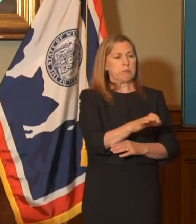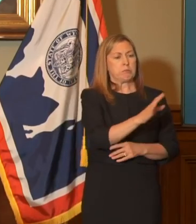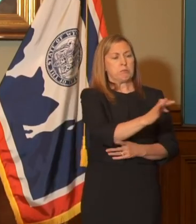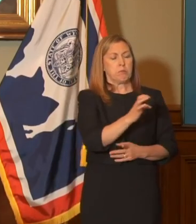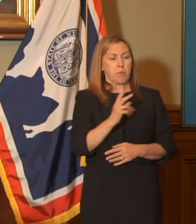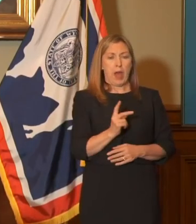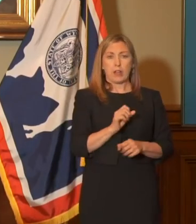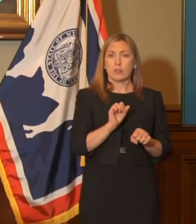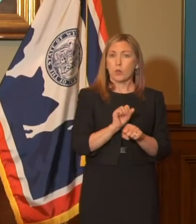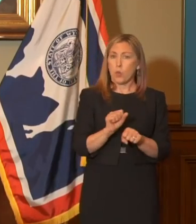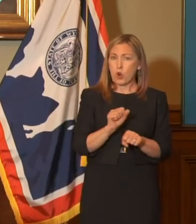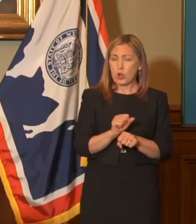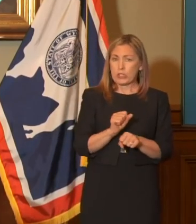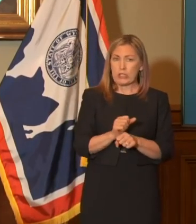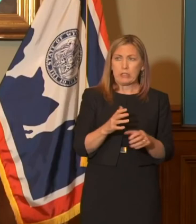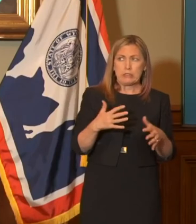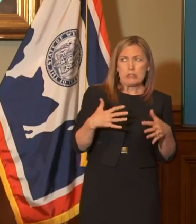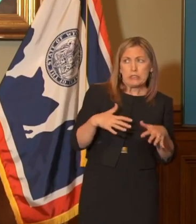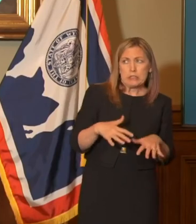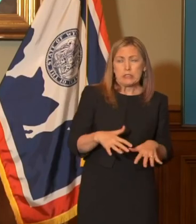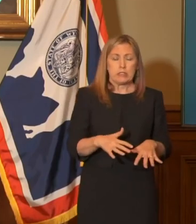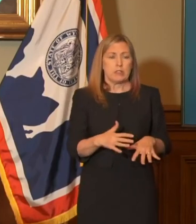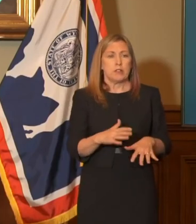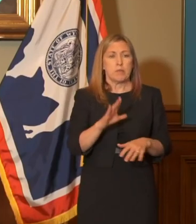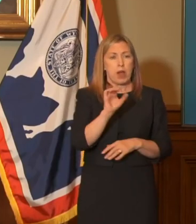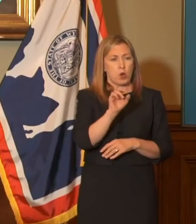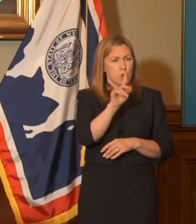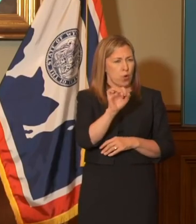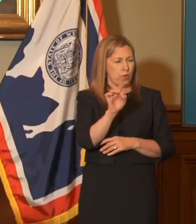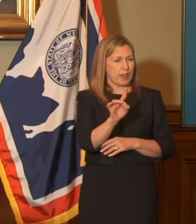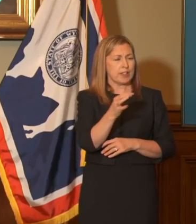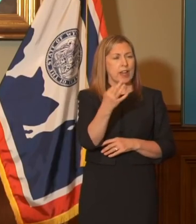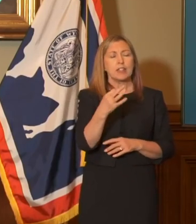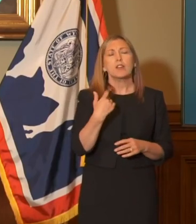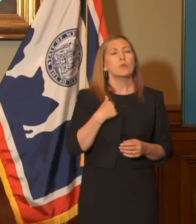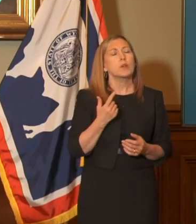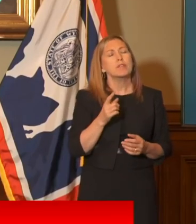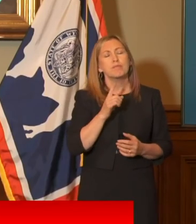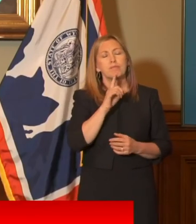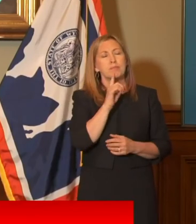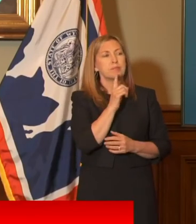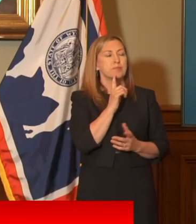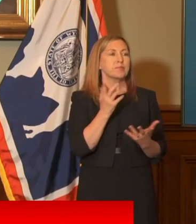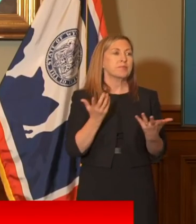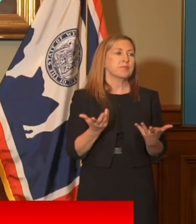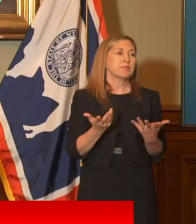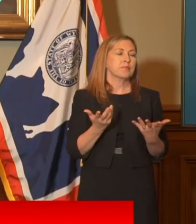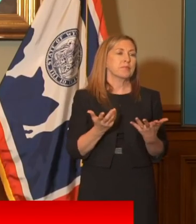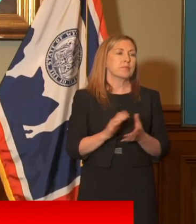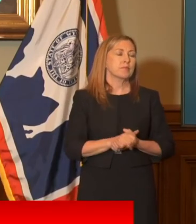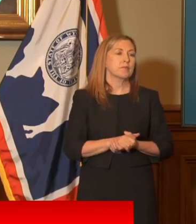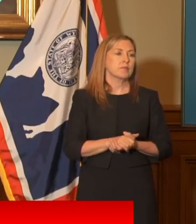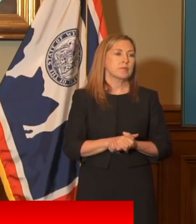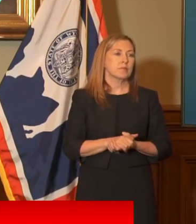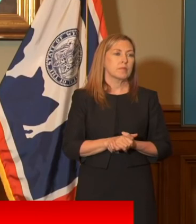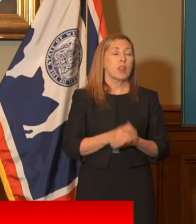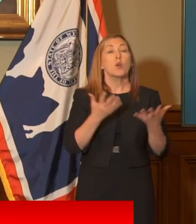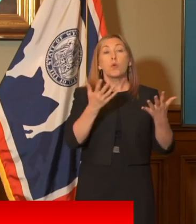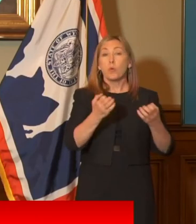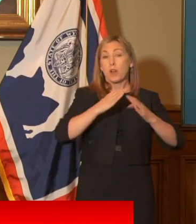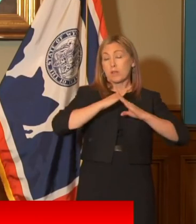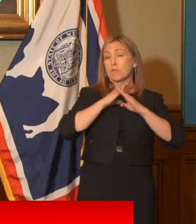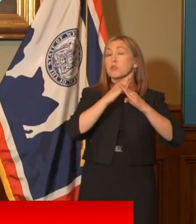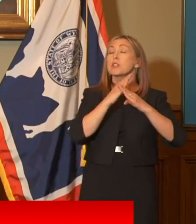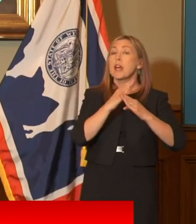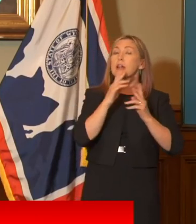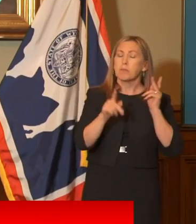to work. And, you know, we certainly don't, look, we want to protect people.